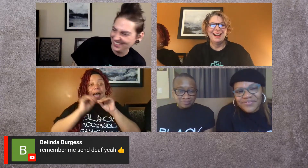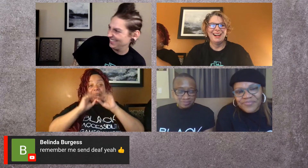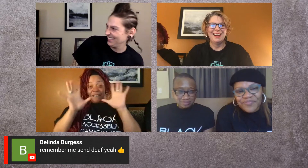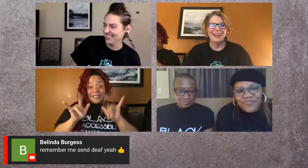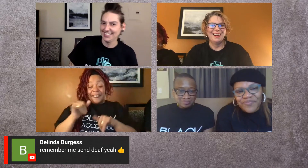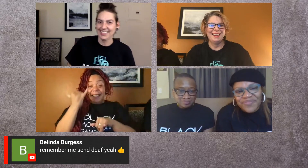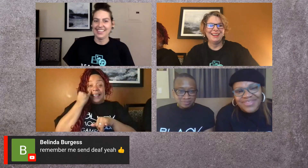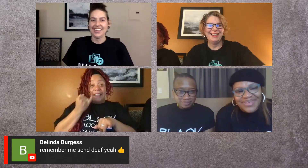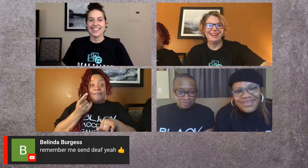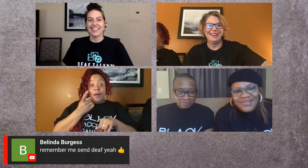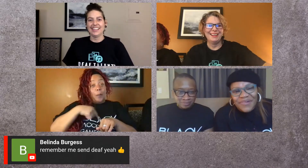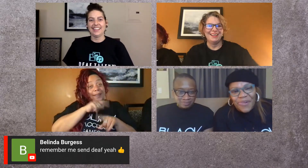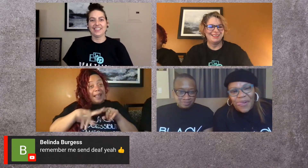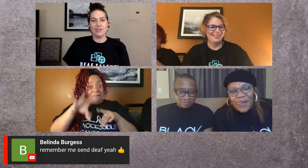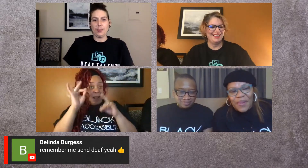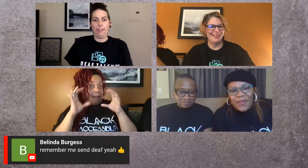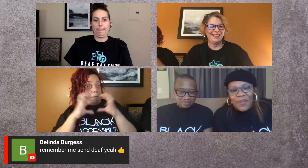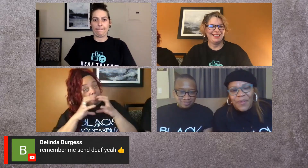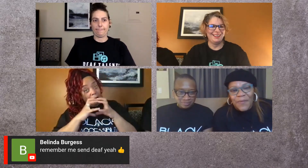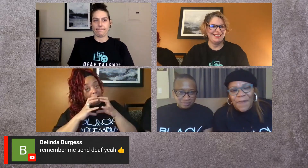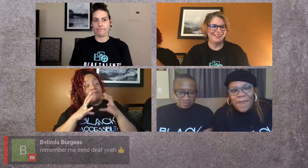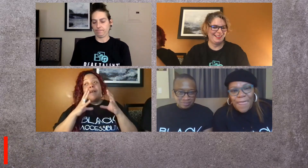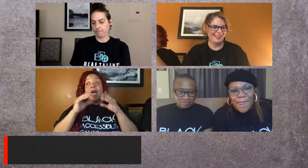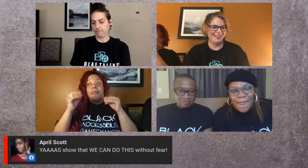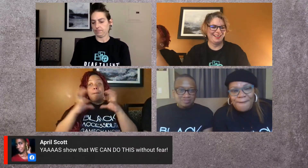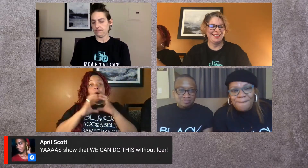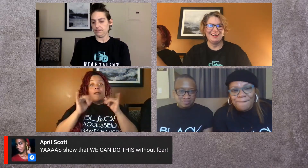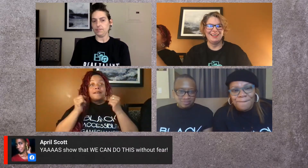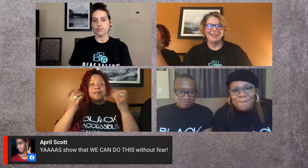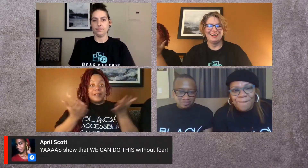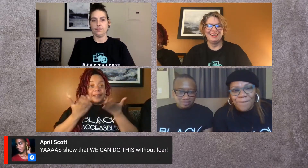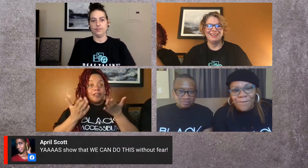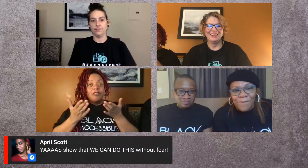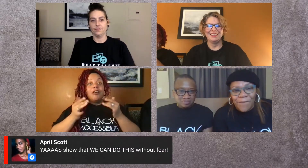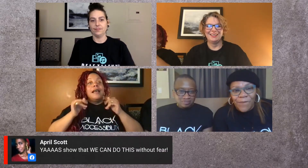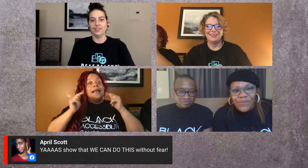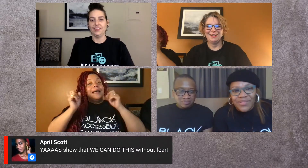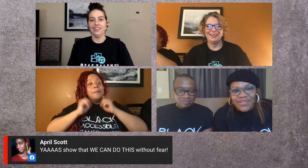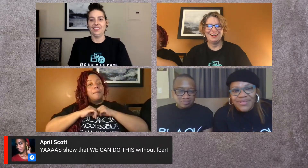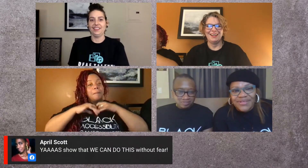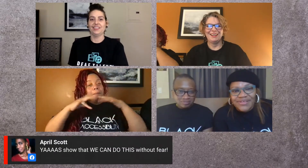I disagree, but obviously we can't find that ball.